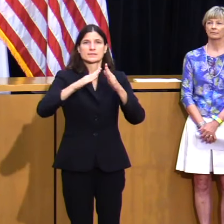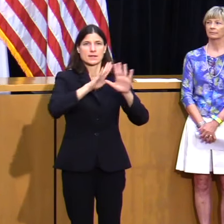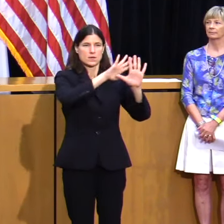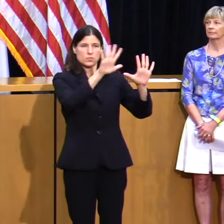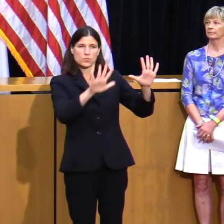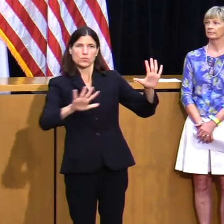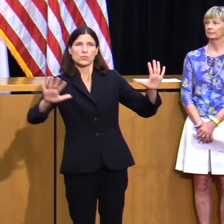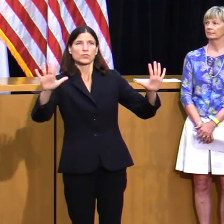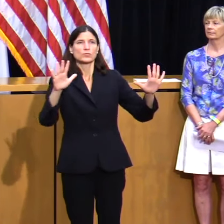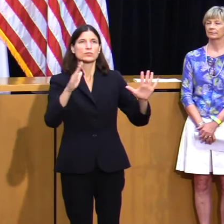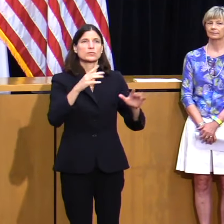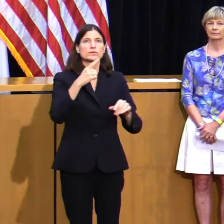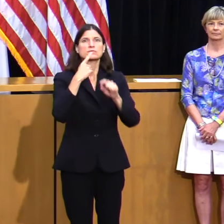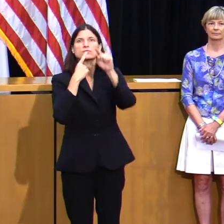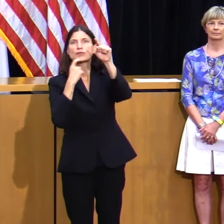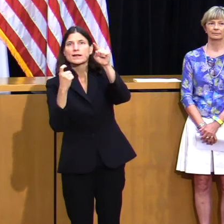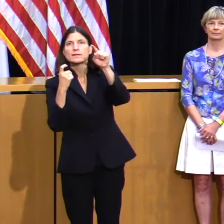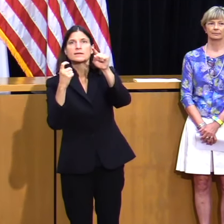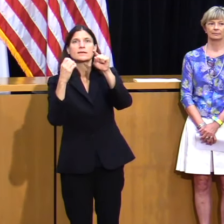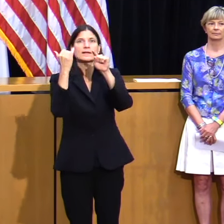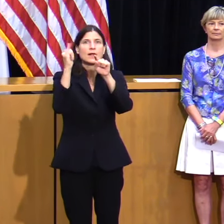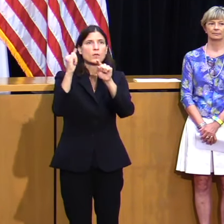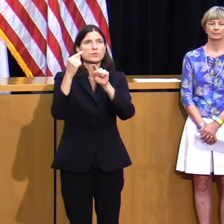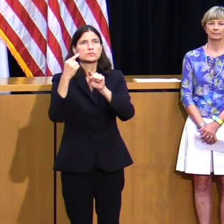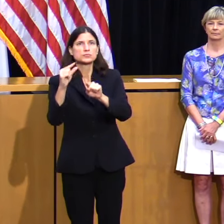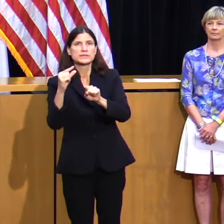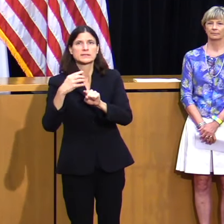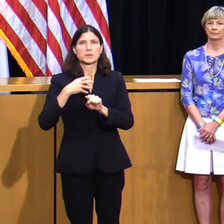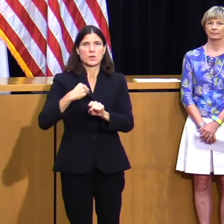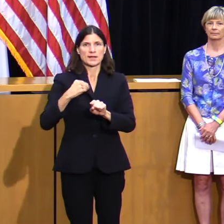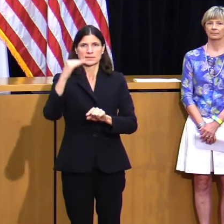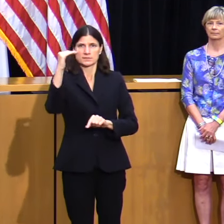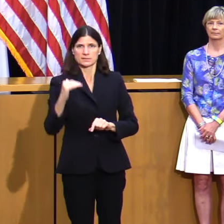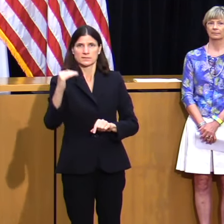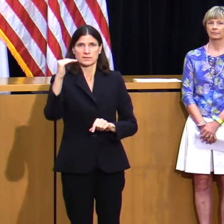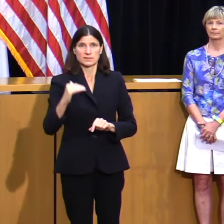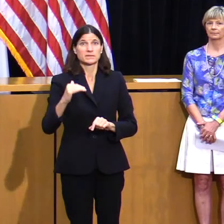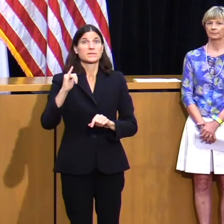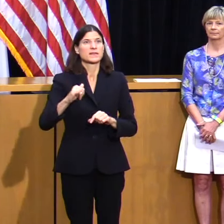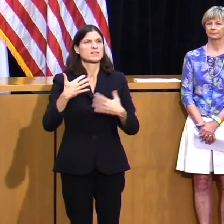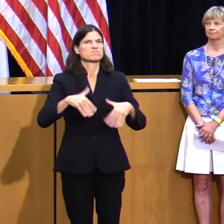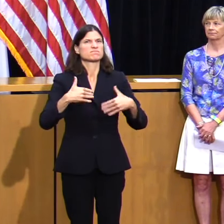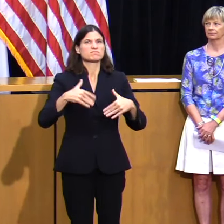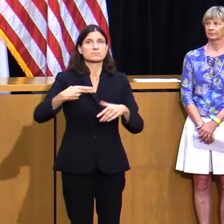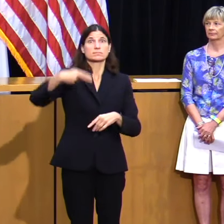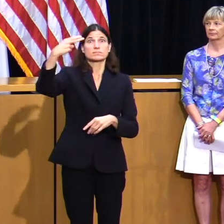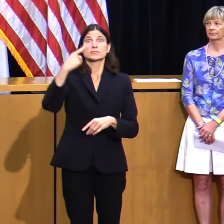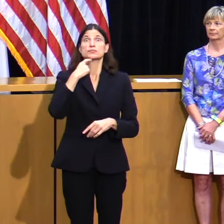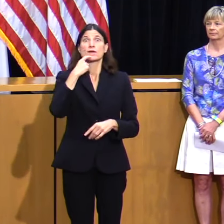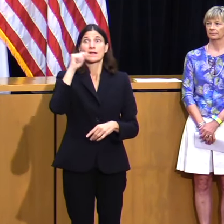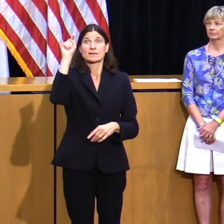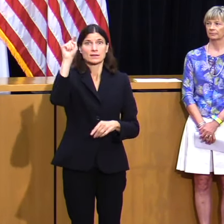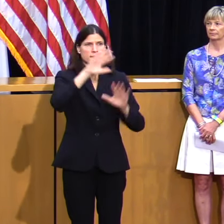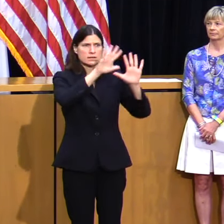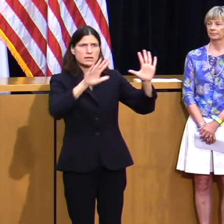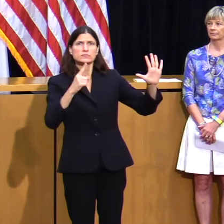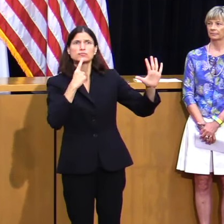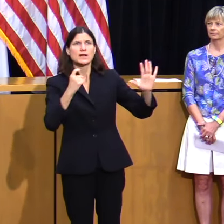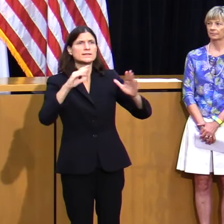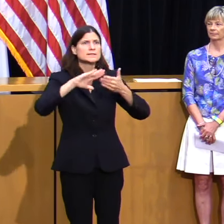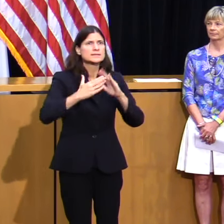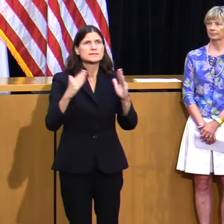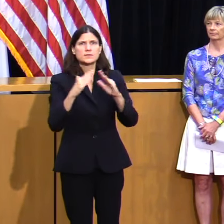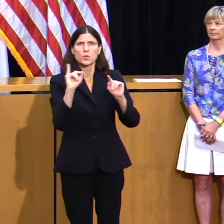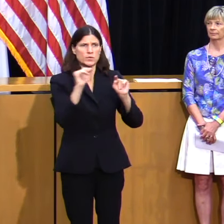But everyone in those high-risk communities, and we've been talking to them pretty regularly, needs to be aware that their community is seeing